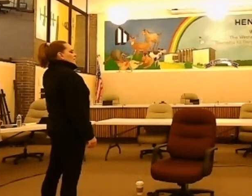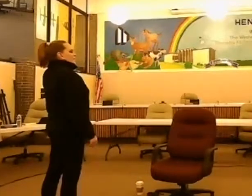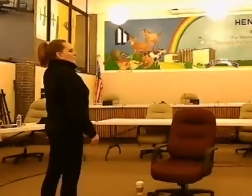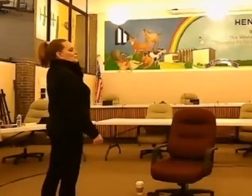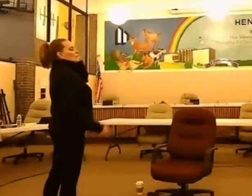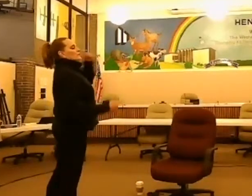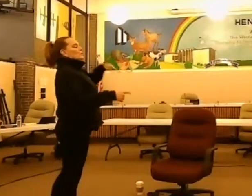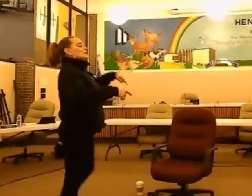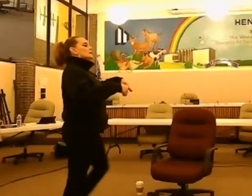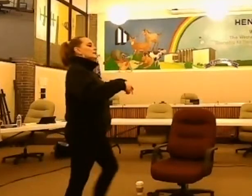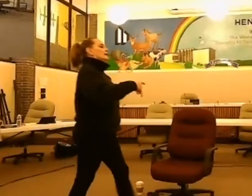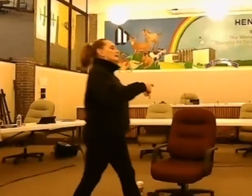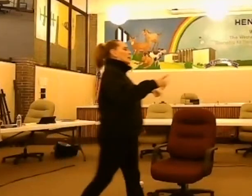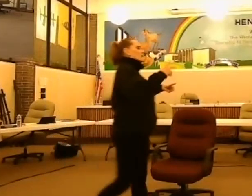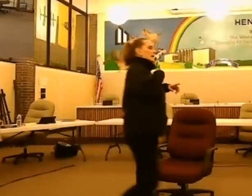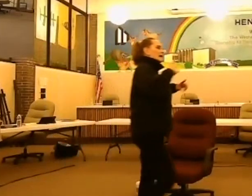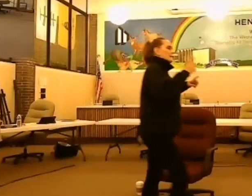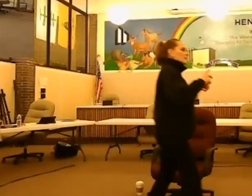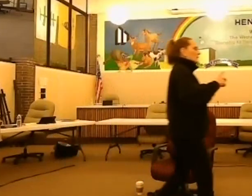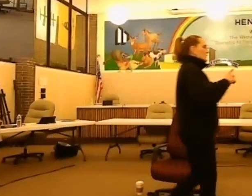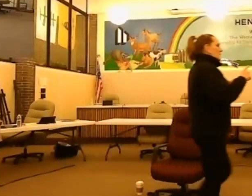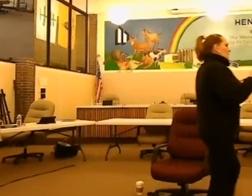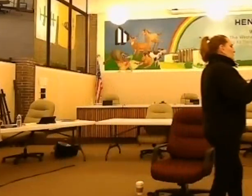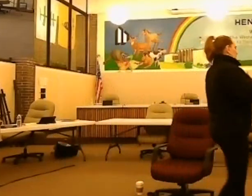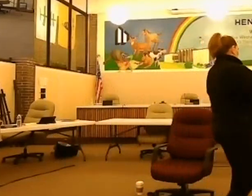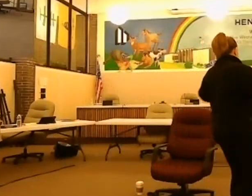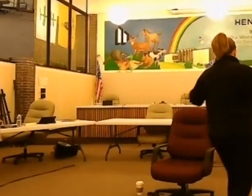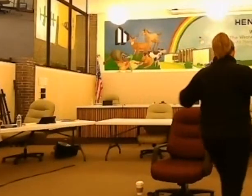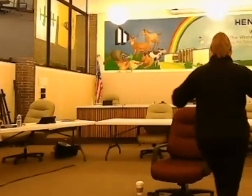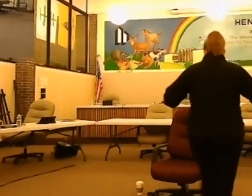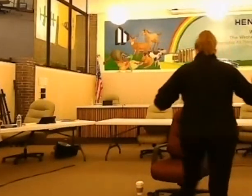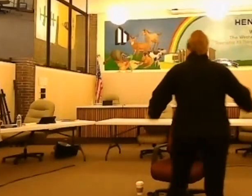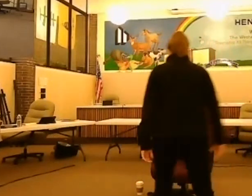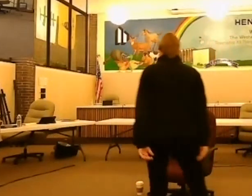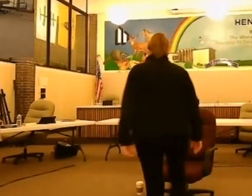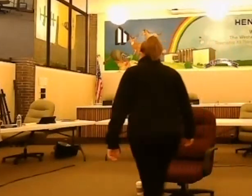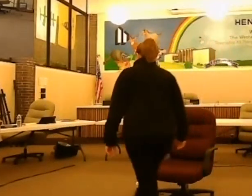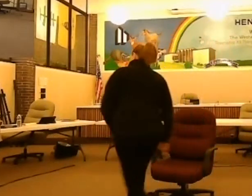yeah. So you were gonna. Yeah, we are. Yeah, we're on.